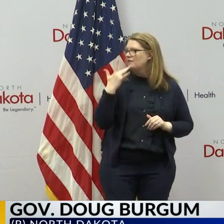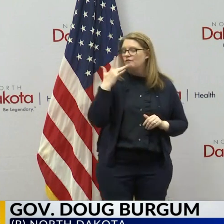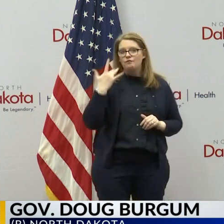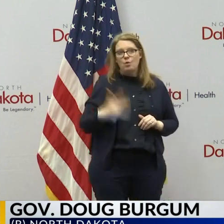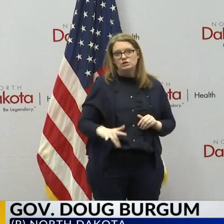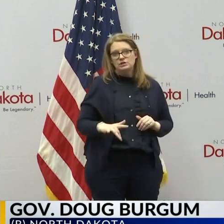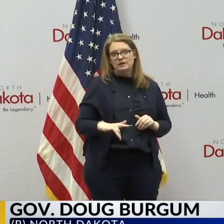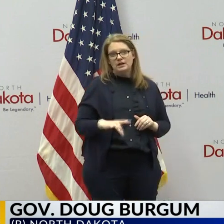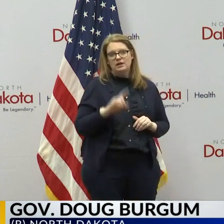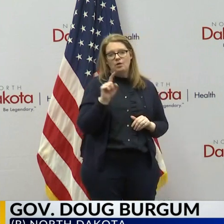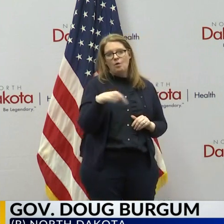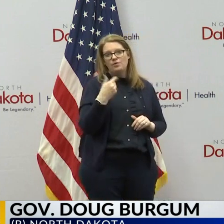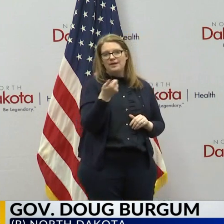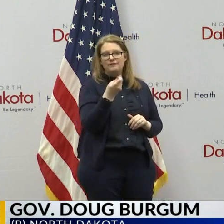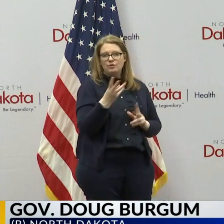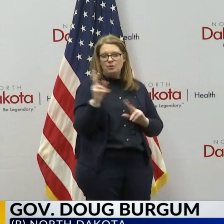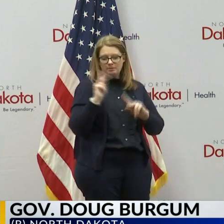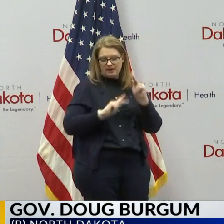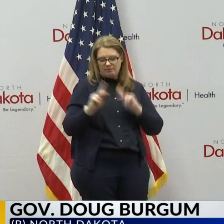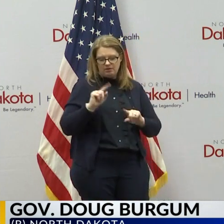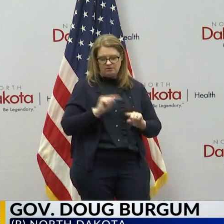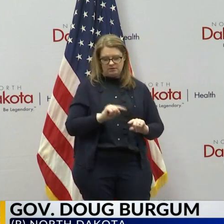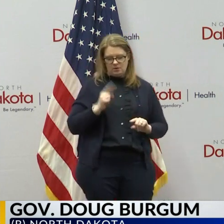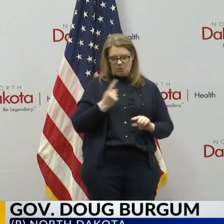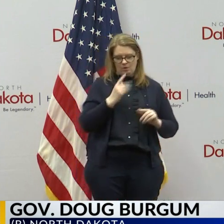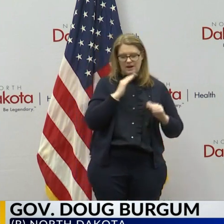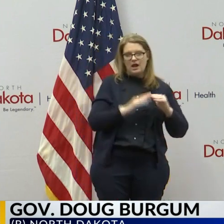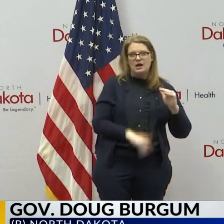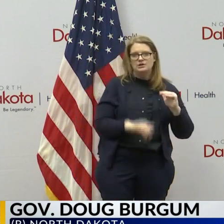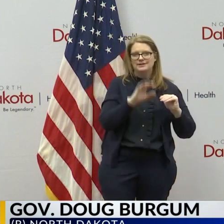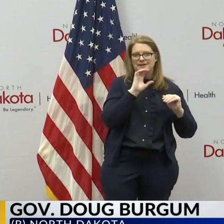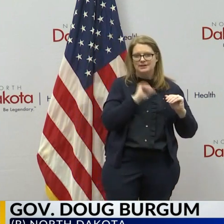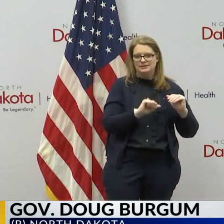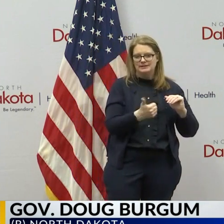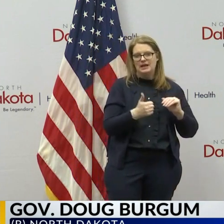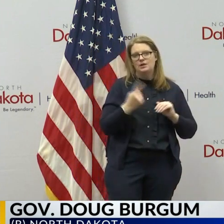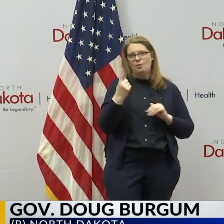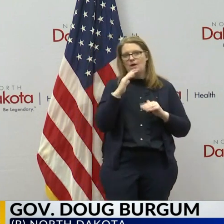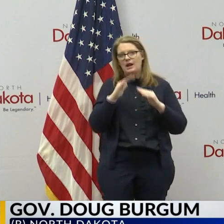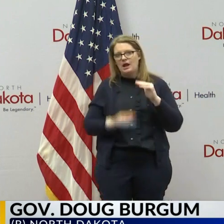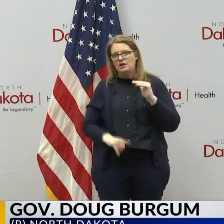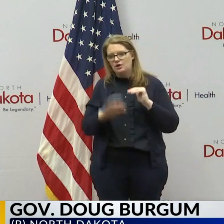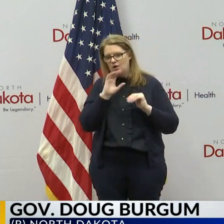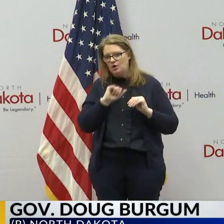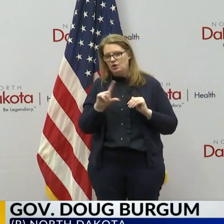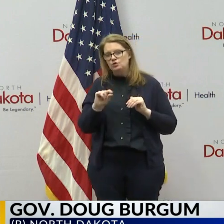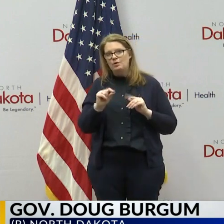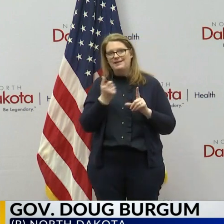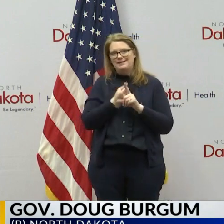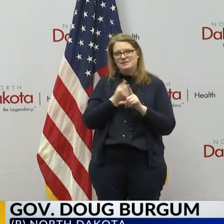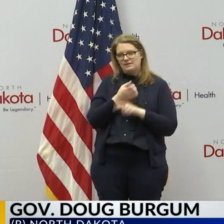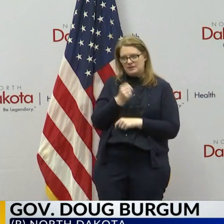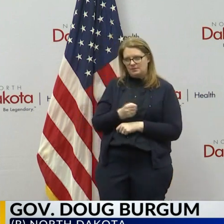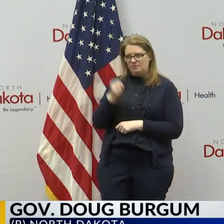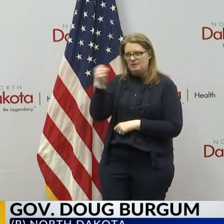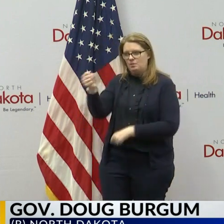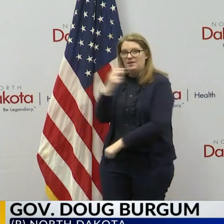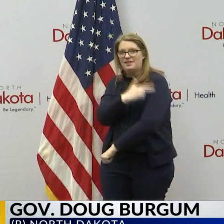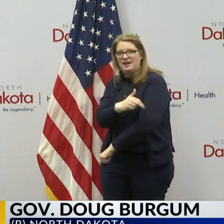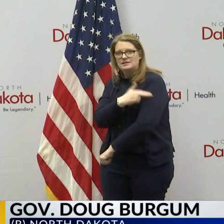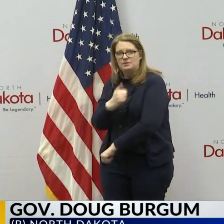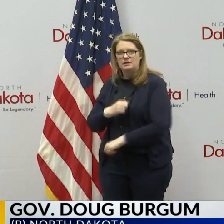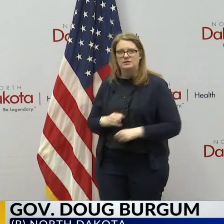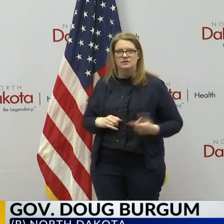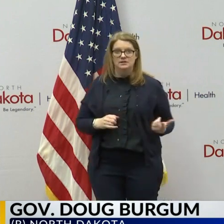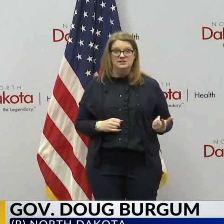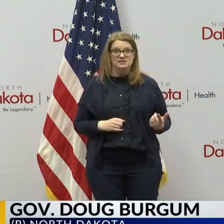couple of people in those age groups, one under 10 and one under 20, who've been hospitalized. But you know, 100 people have had it, 2 have